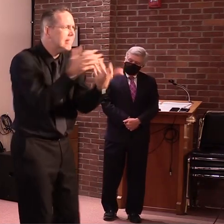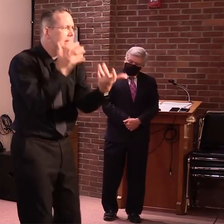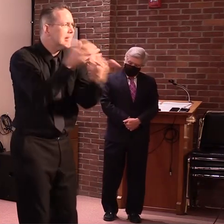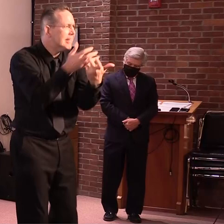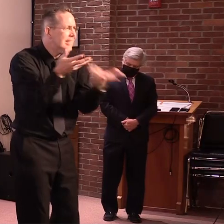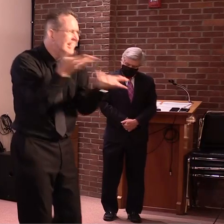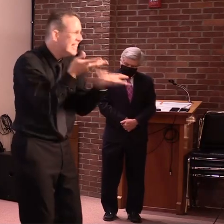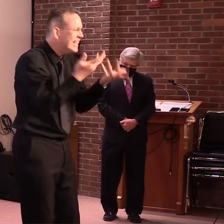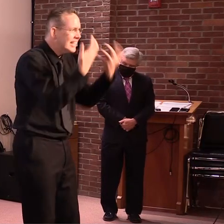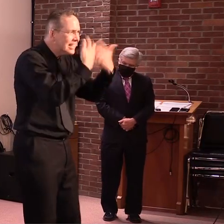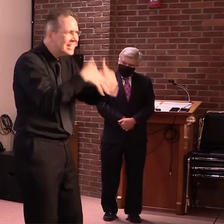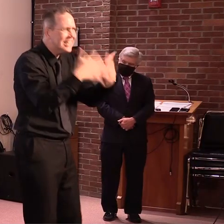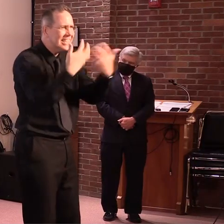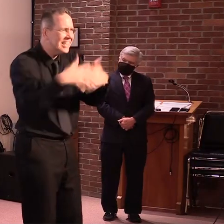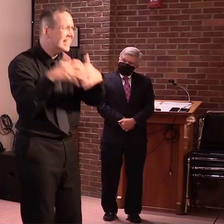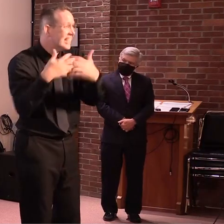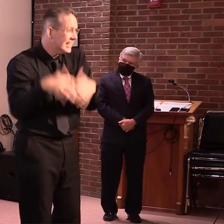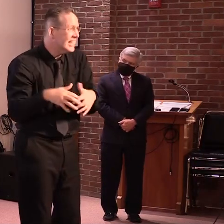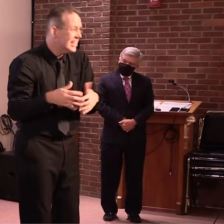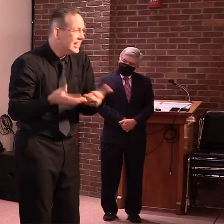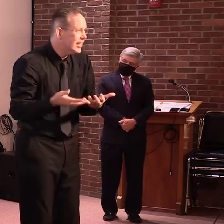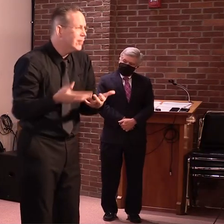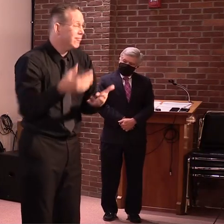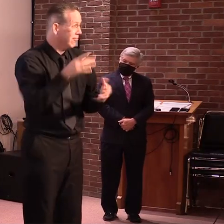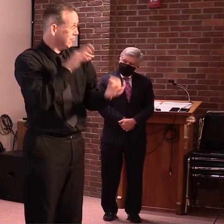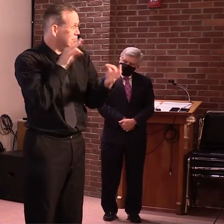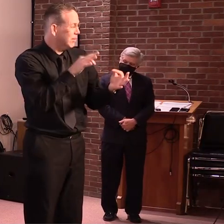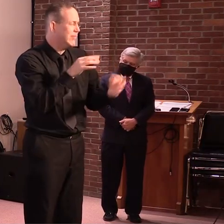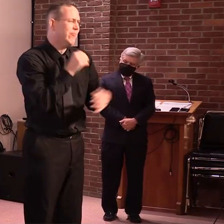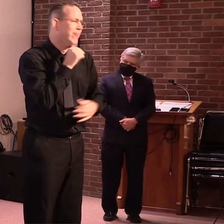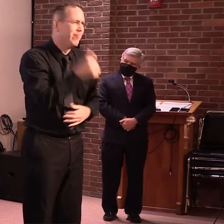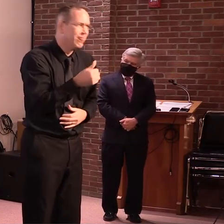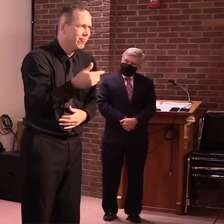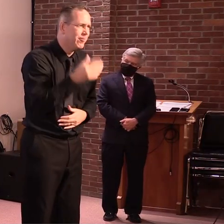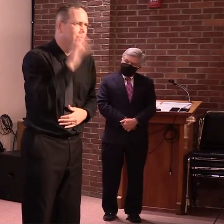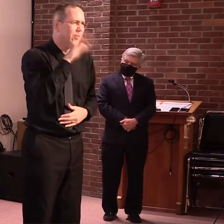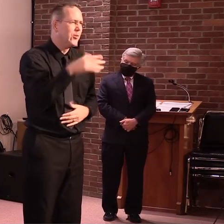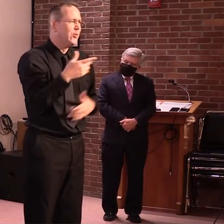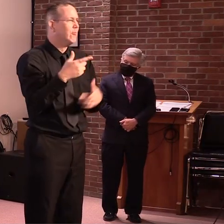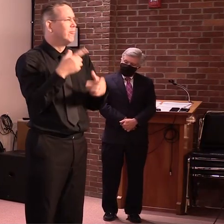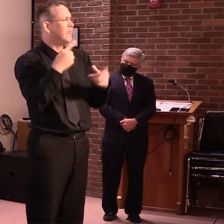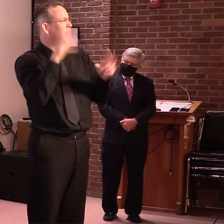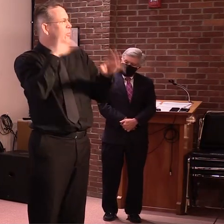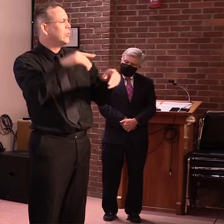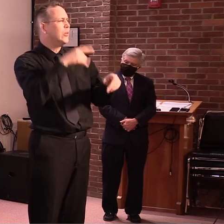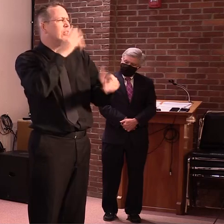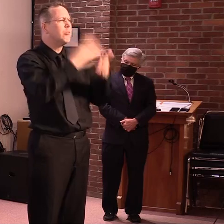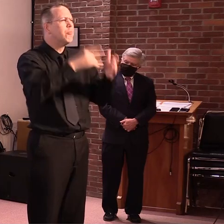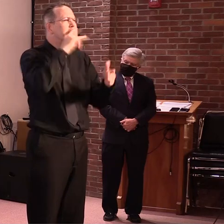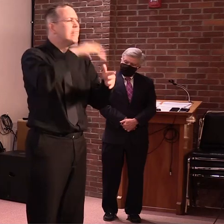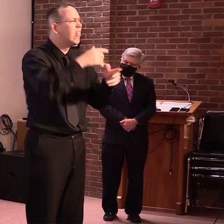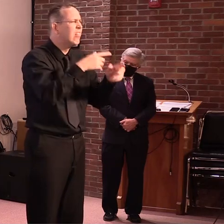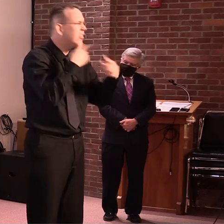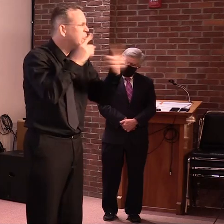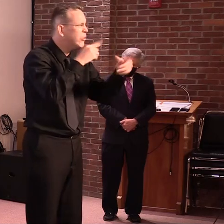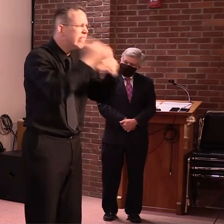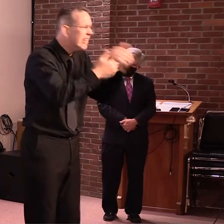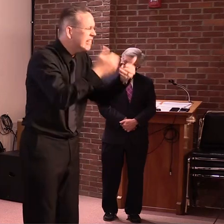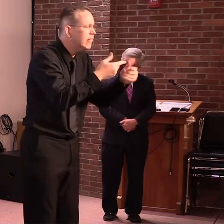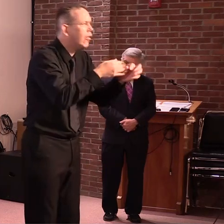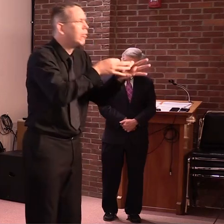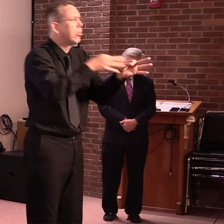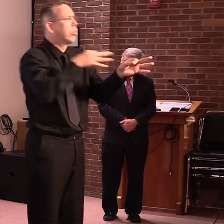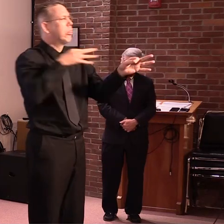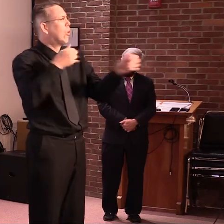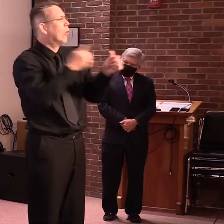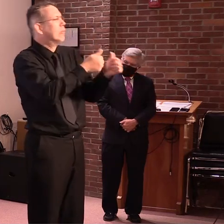approach cannot continue without kids falling behind in their schoolwork and in the social development that takes place in